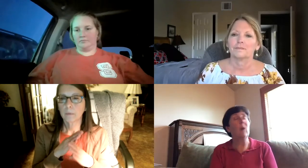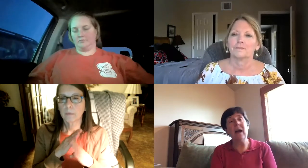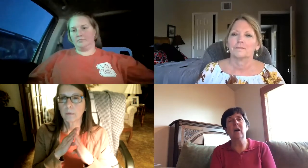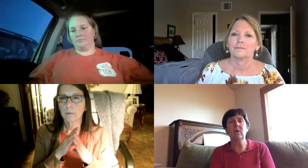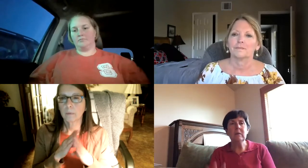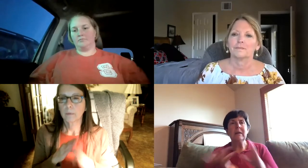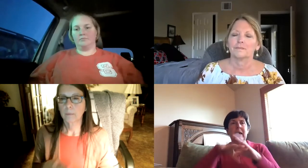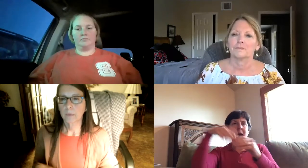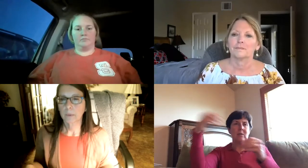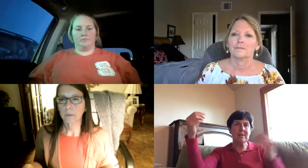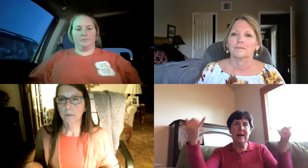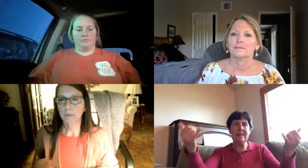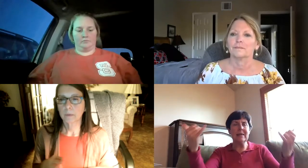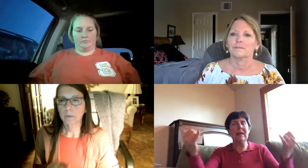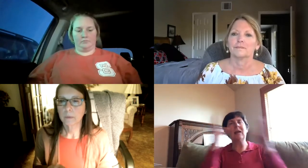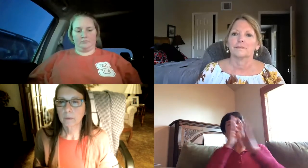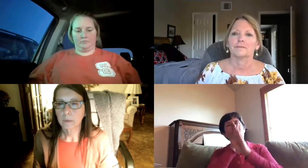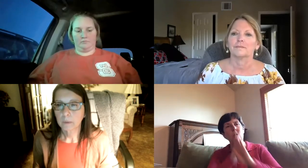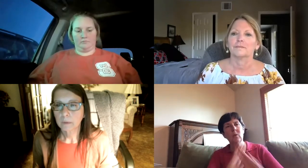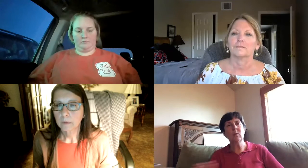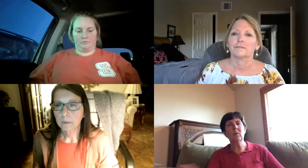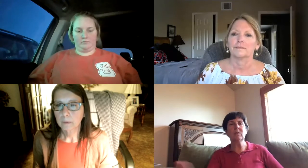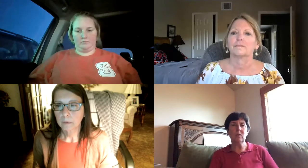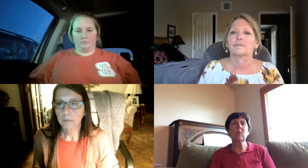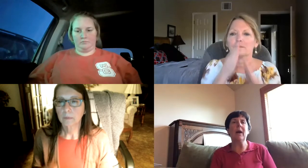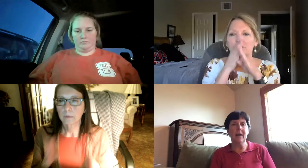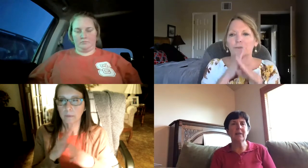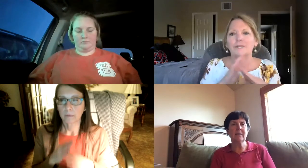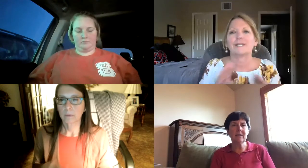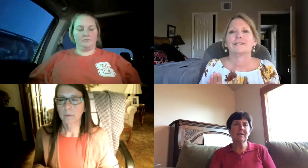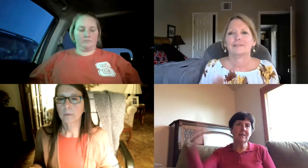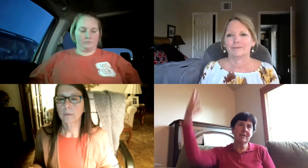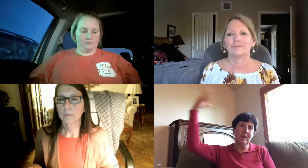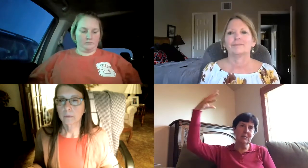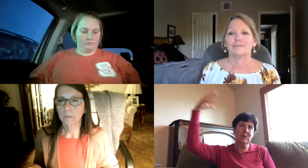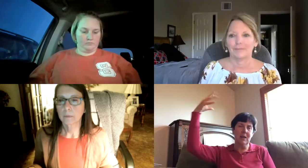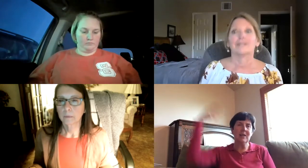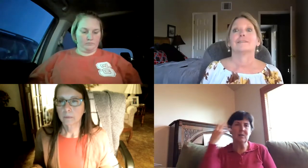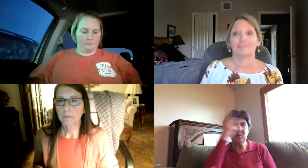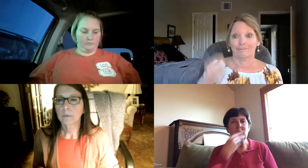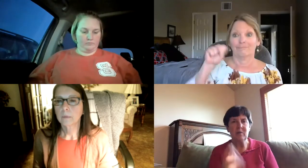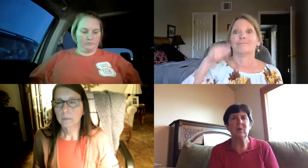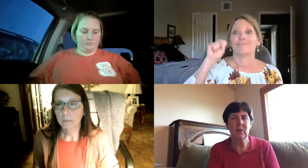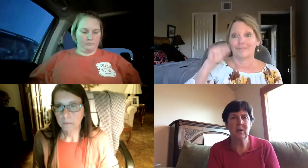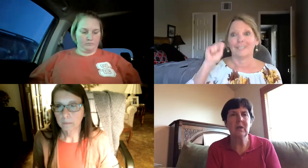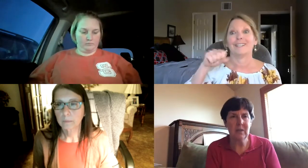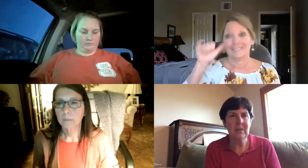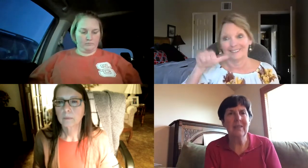Oh, wow, outside today, so quiet. Sun was shining, it's